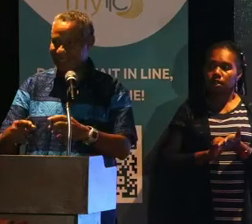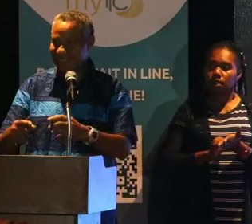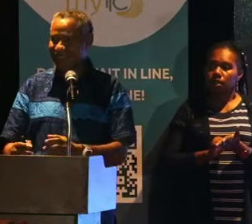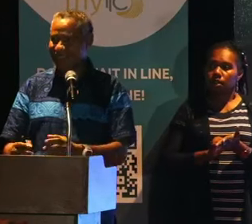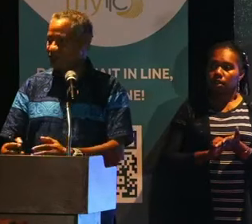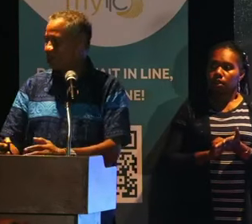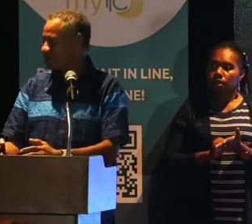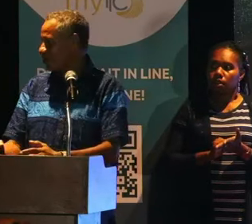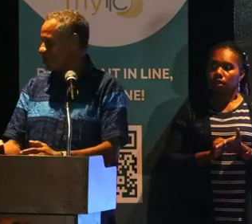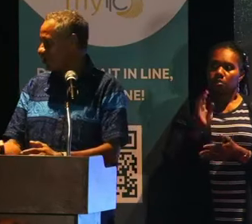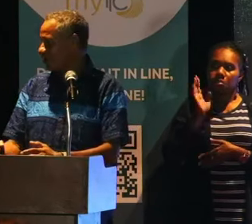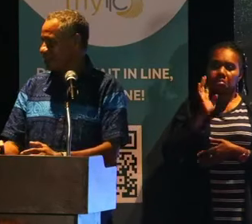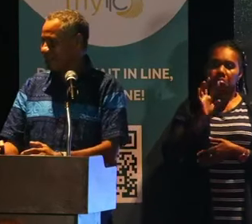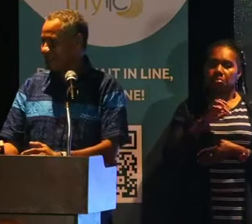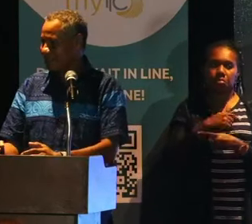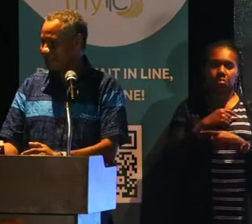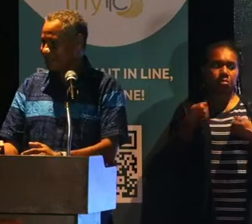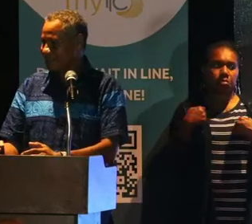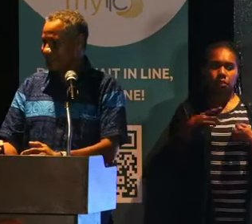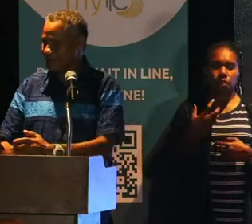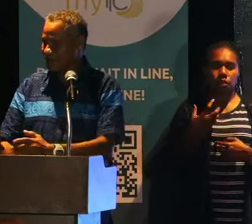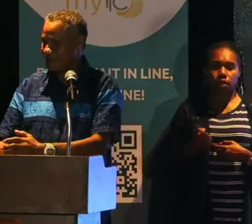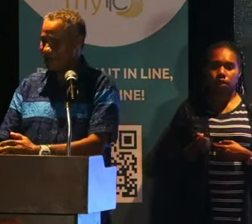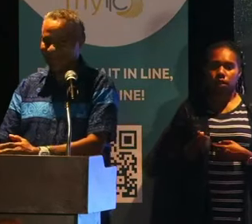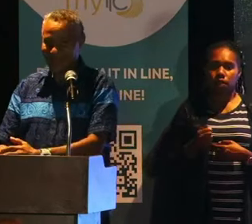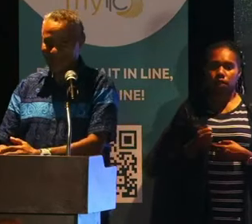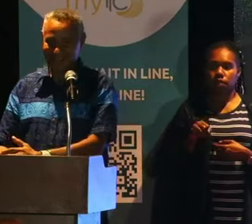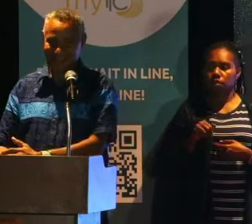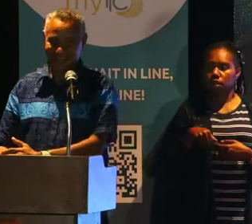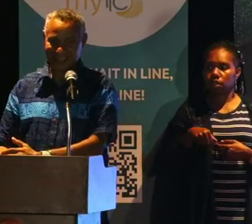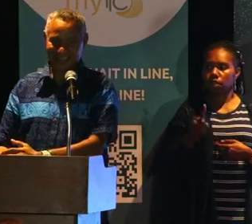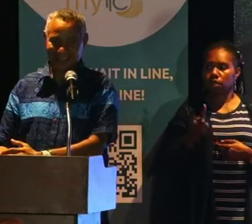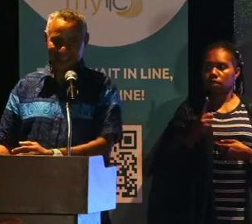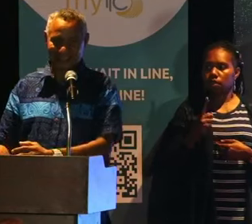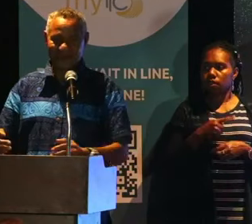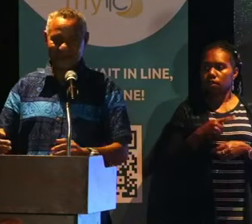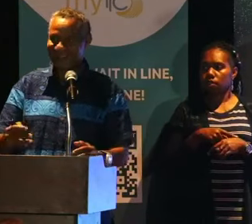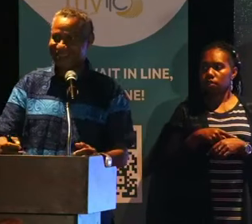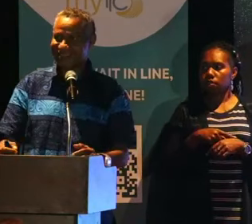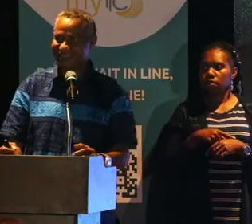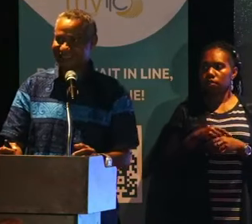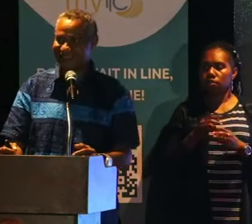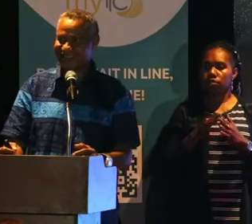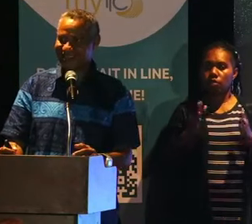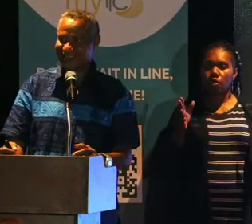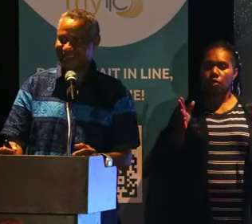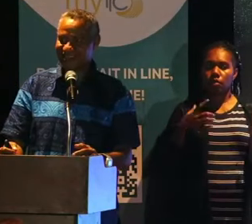clear this thing out to our people, our cooperative clients, to pay tax.